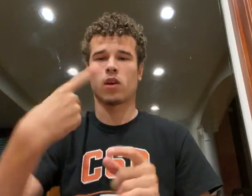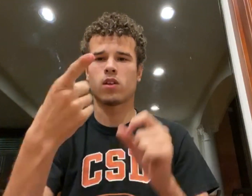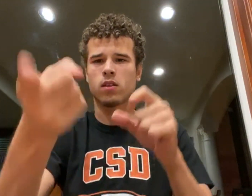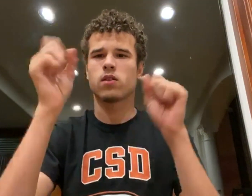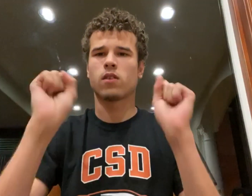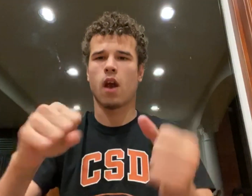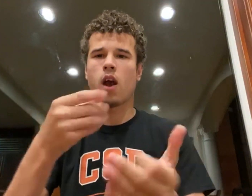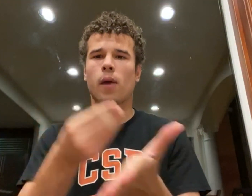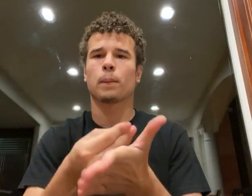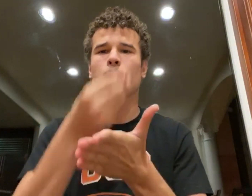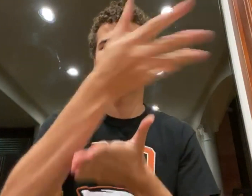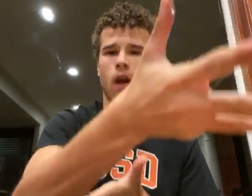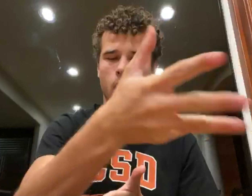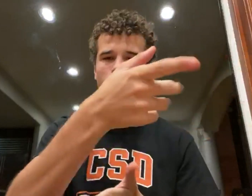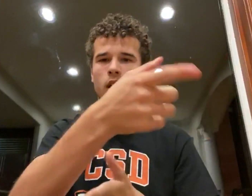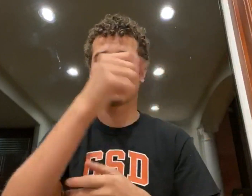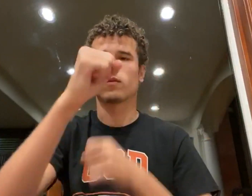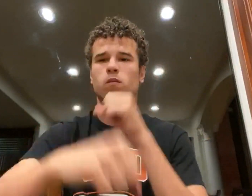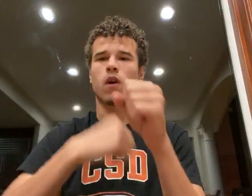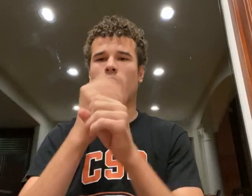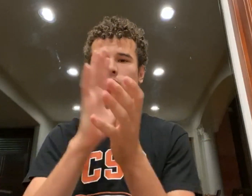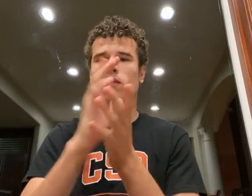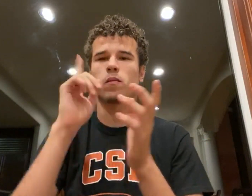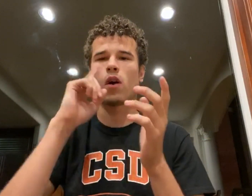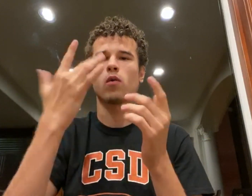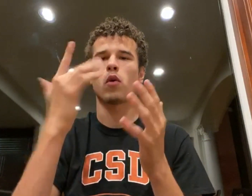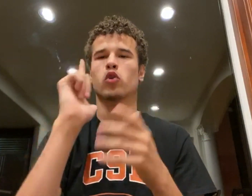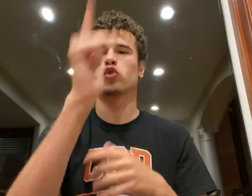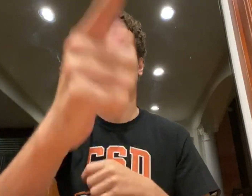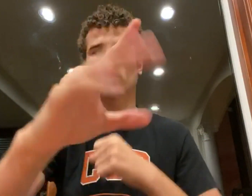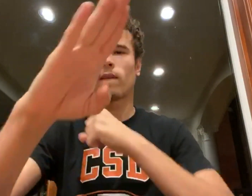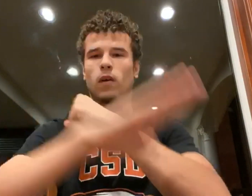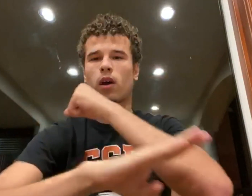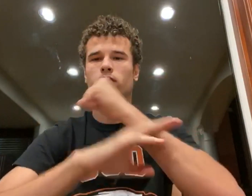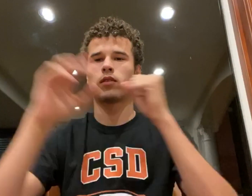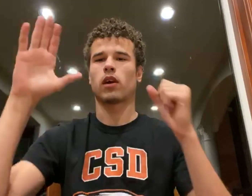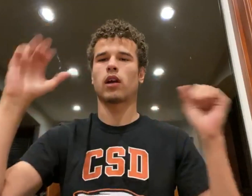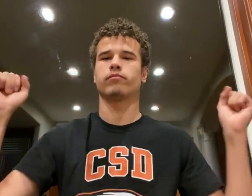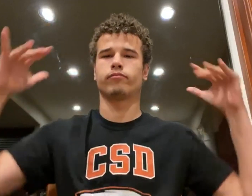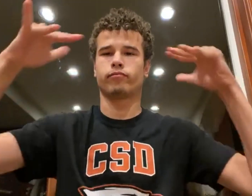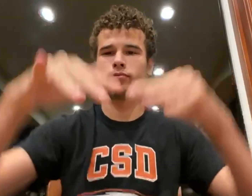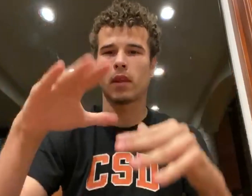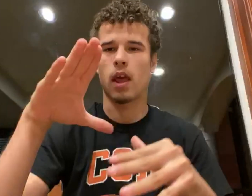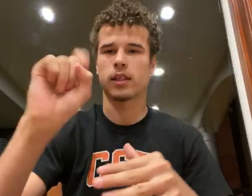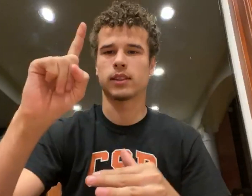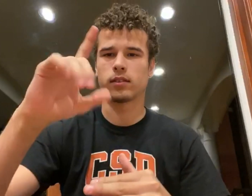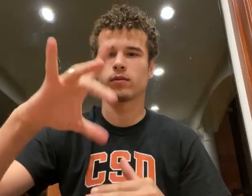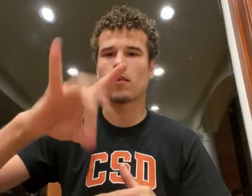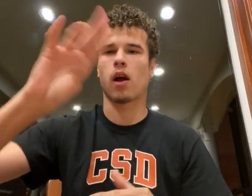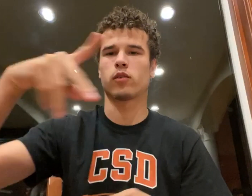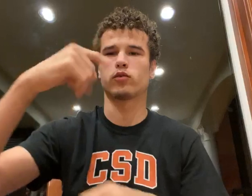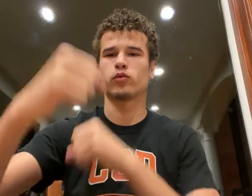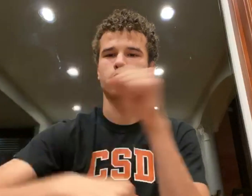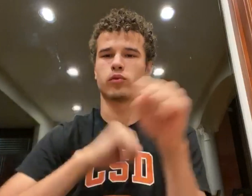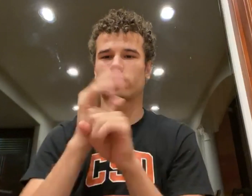are freshmen, sophomores, and juniors, you'll have to pick up your yearbook in the fall, when we get back to